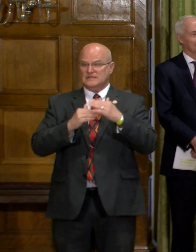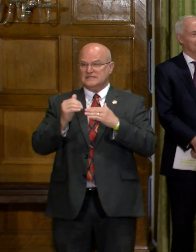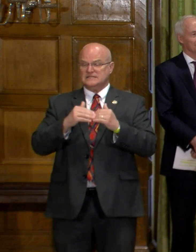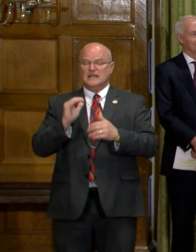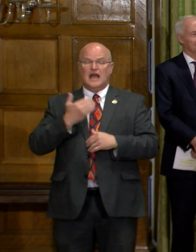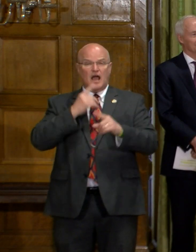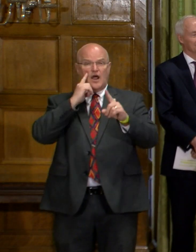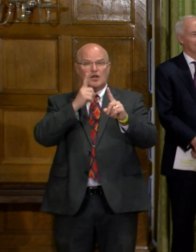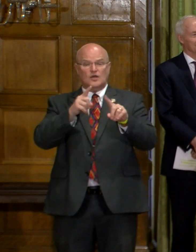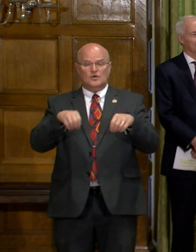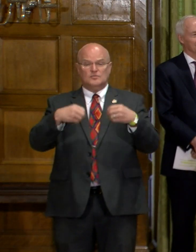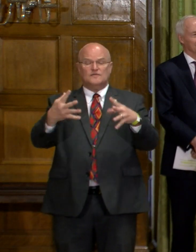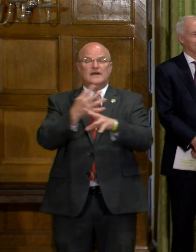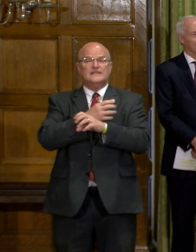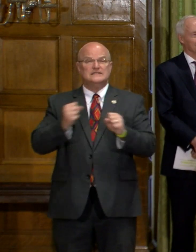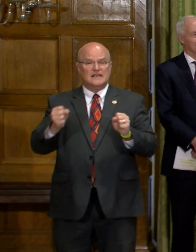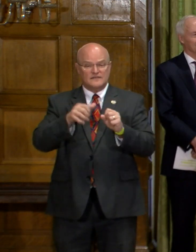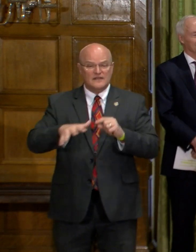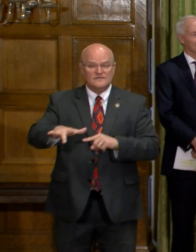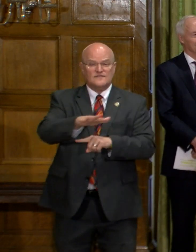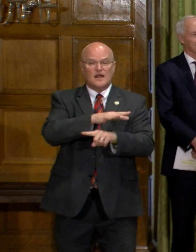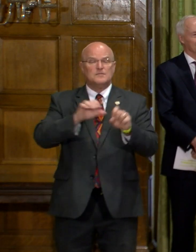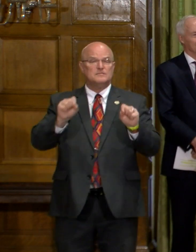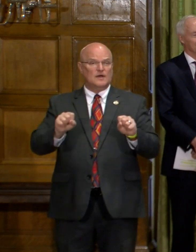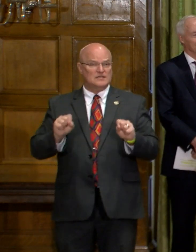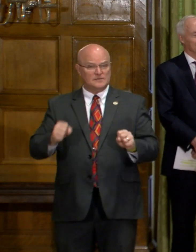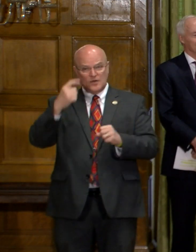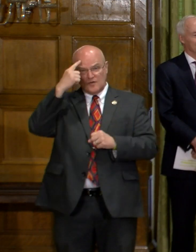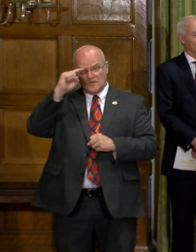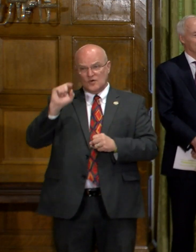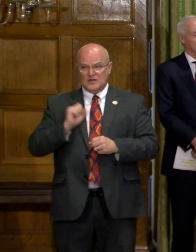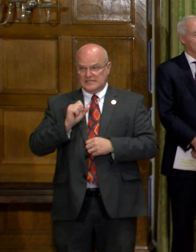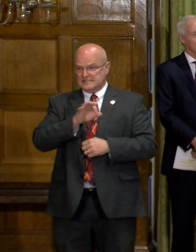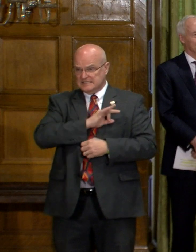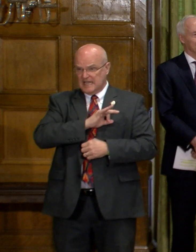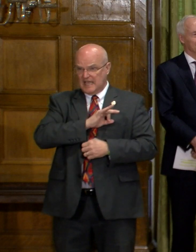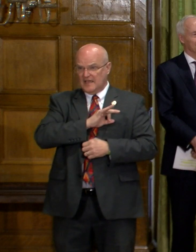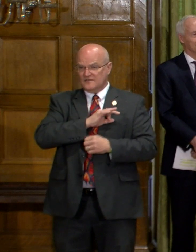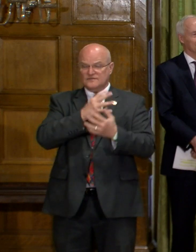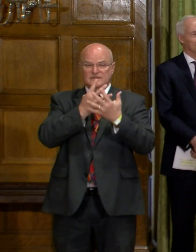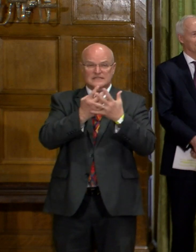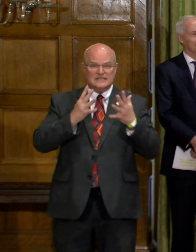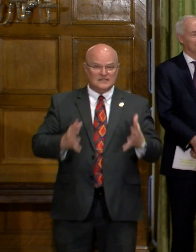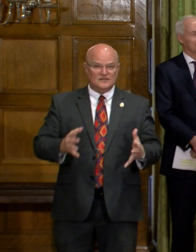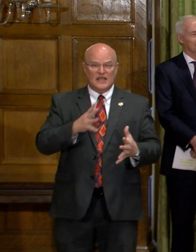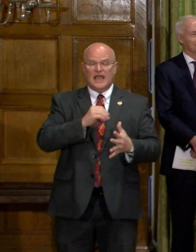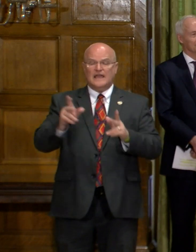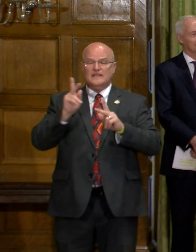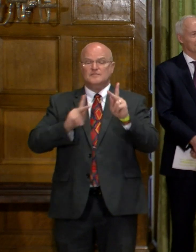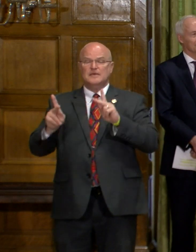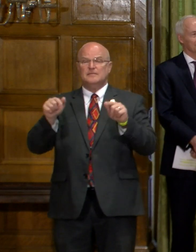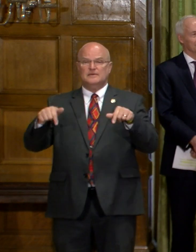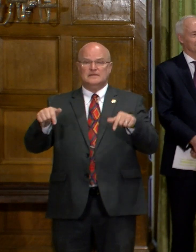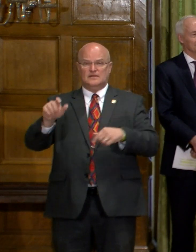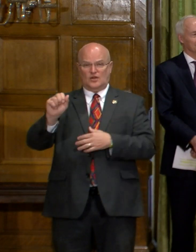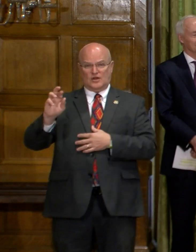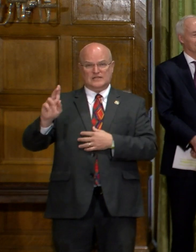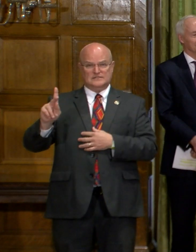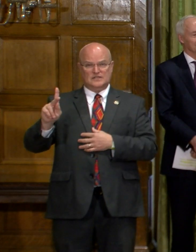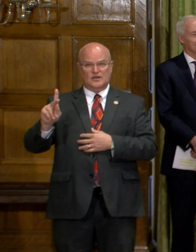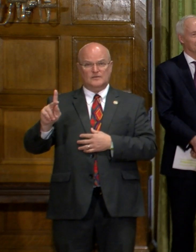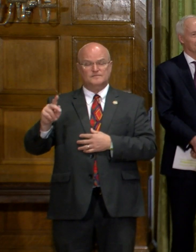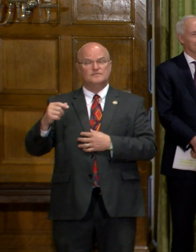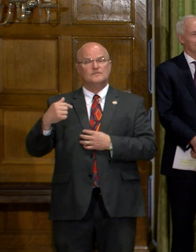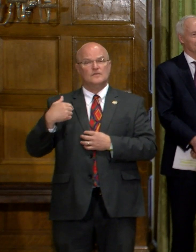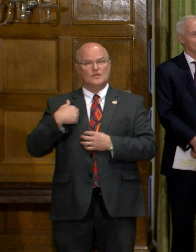is our goal to provide the safest environment possible for our staff, inmates, and the citizens of Arkansas.